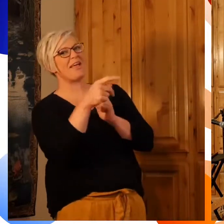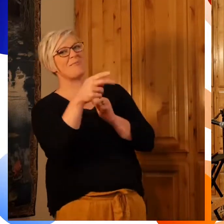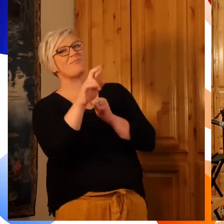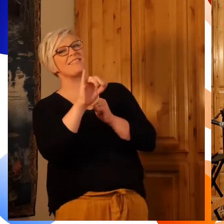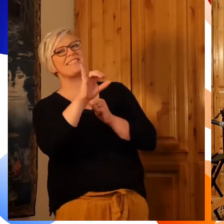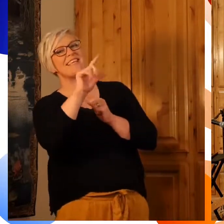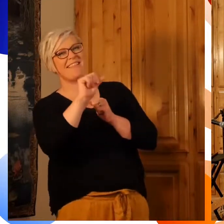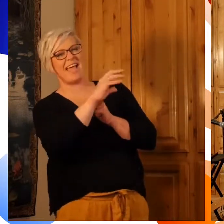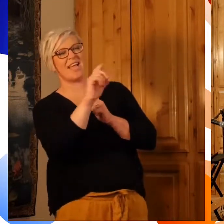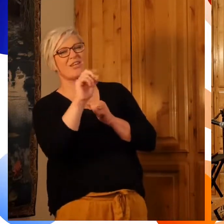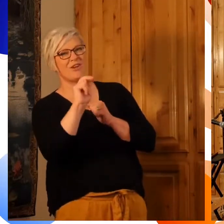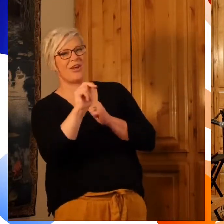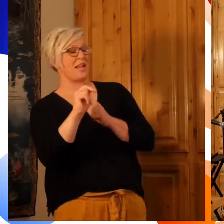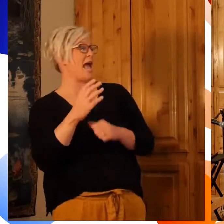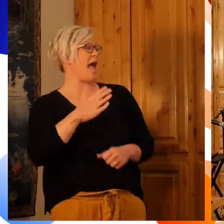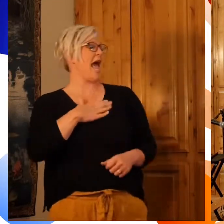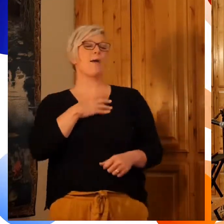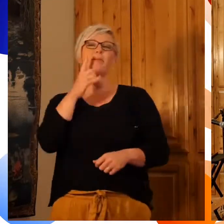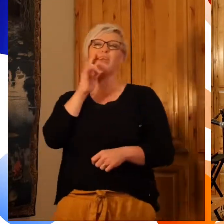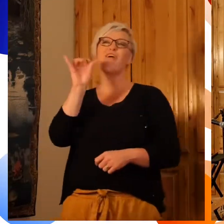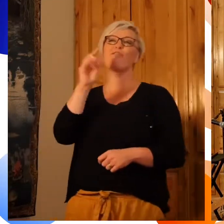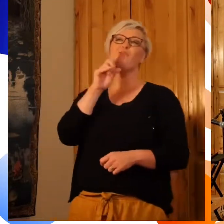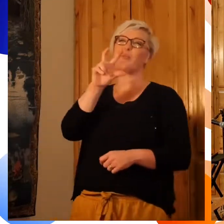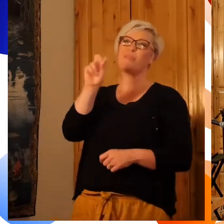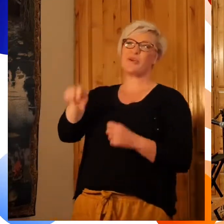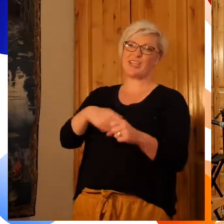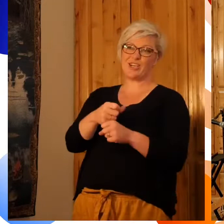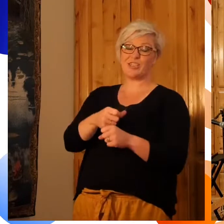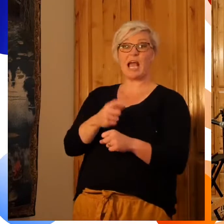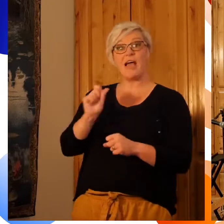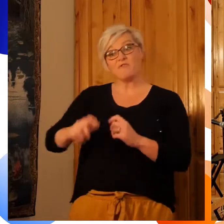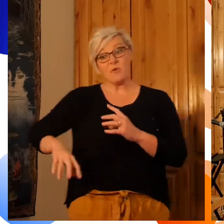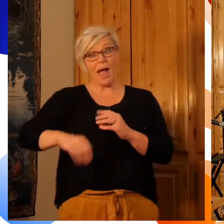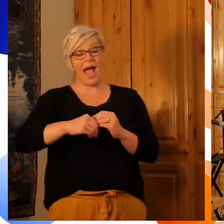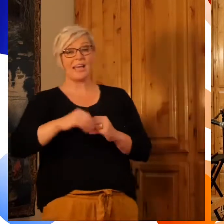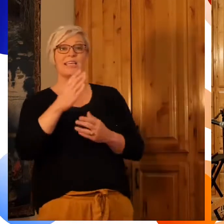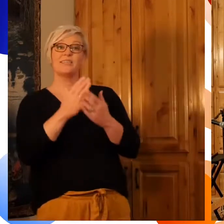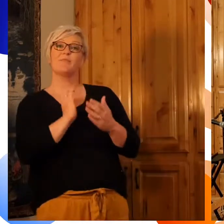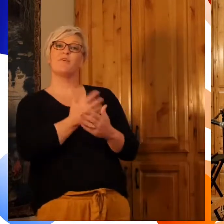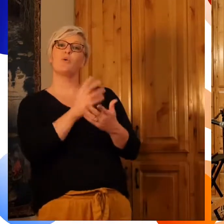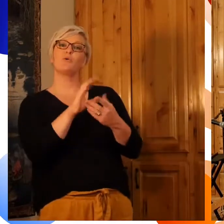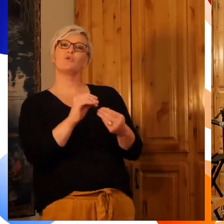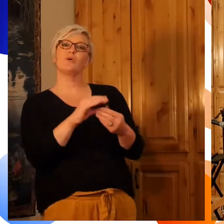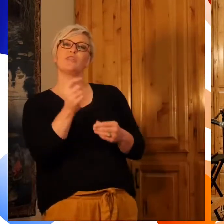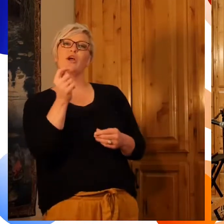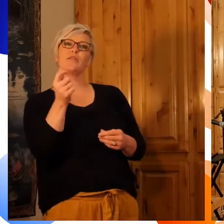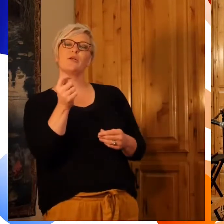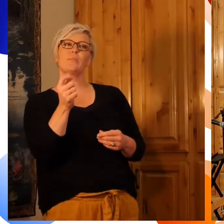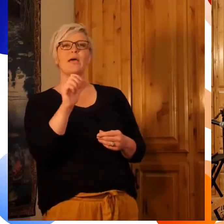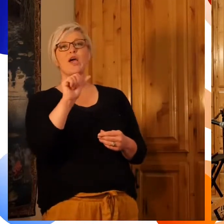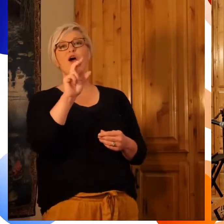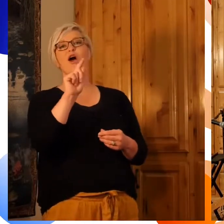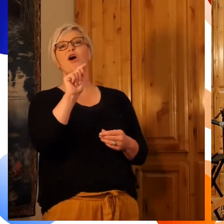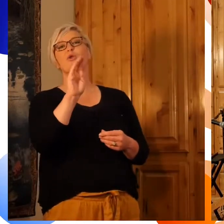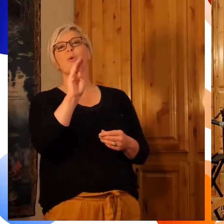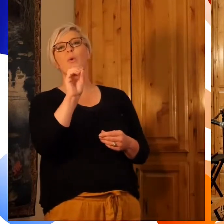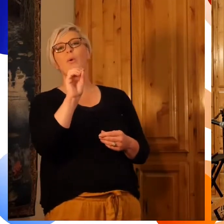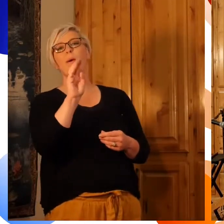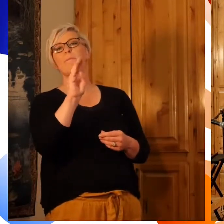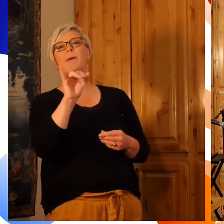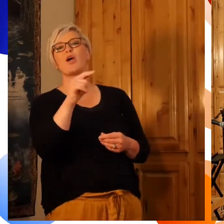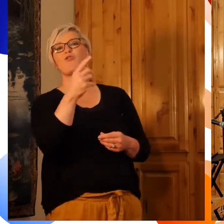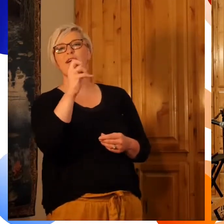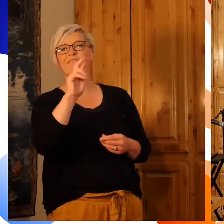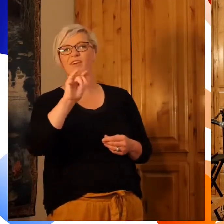30 years. I just have to throw in, some of our stories are a little bit autobiographical, because we did get